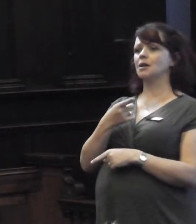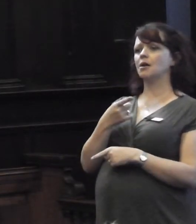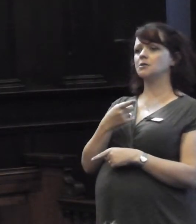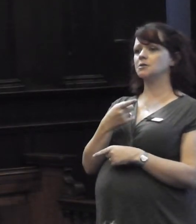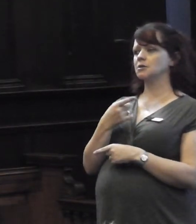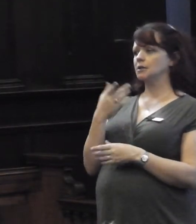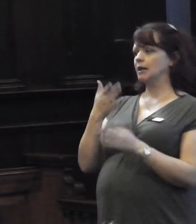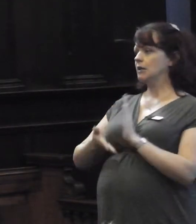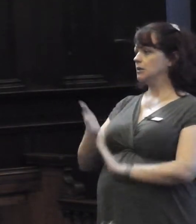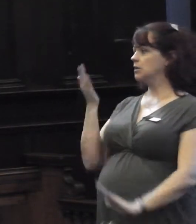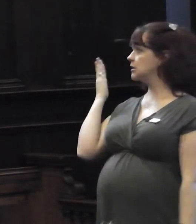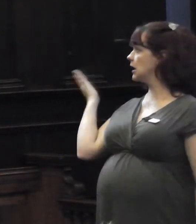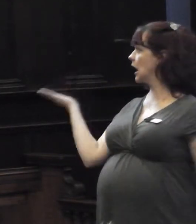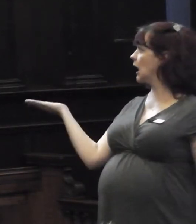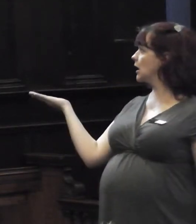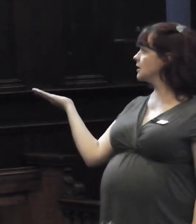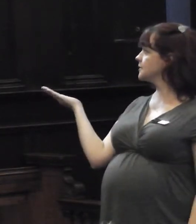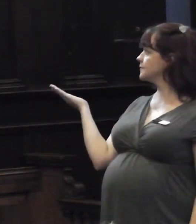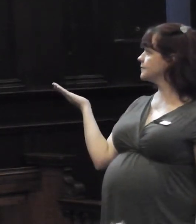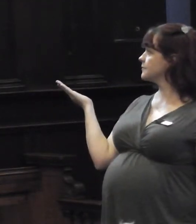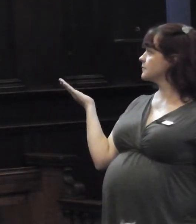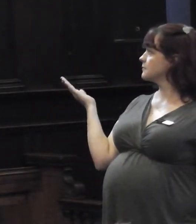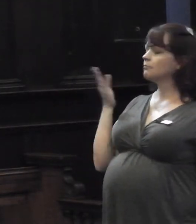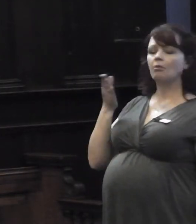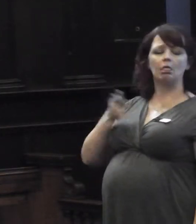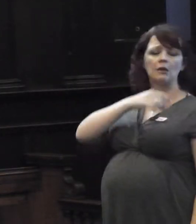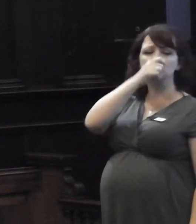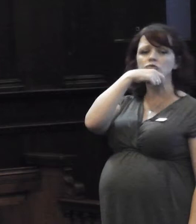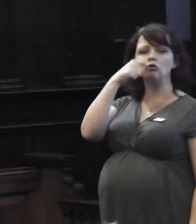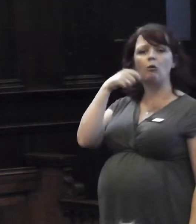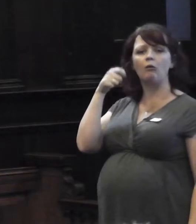is contained in this simple apparatus. It's a toothbrush.